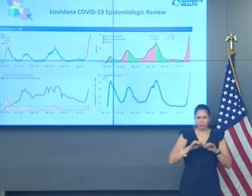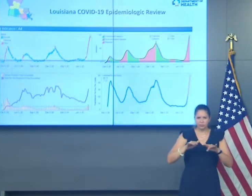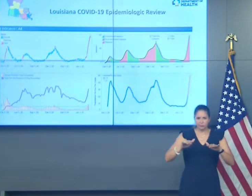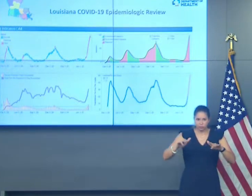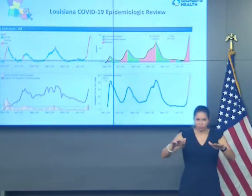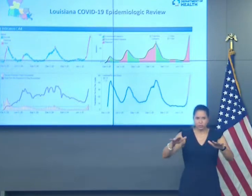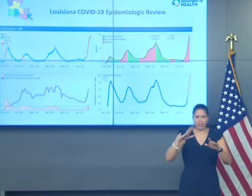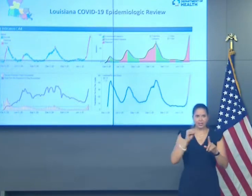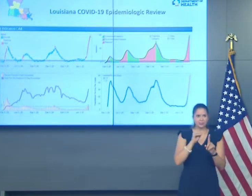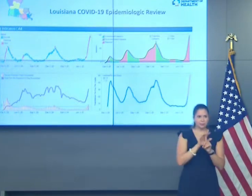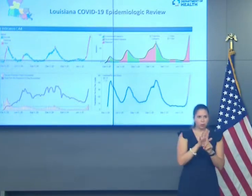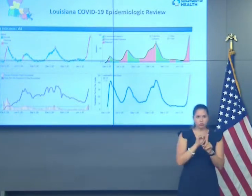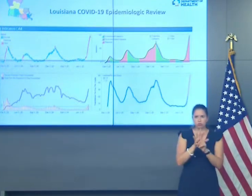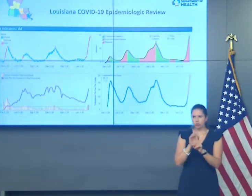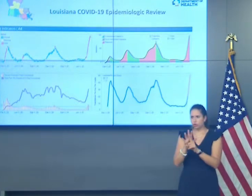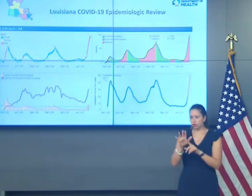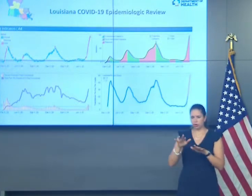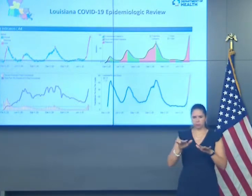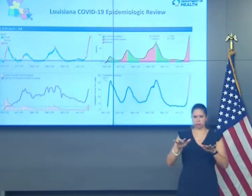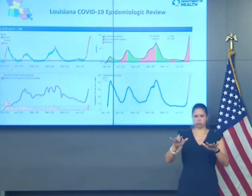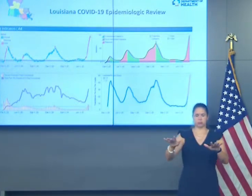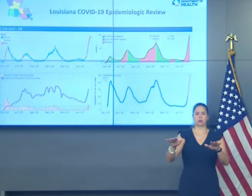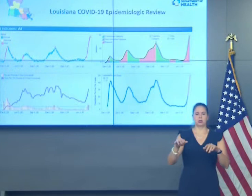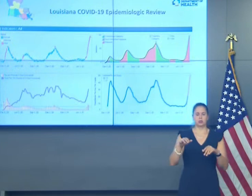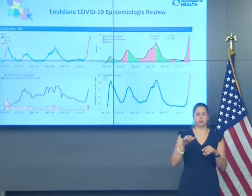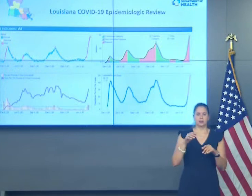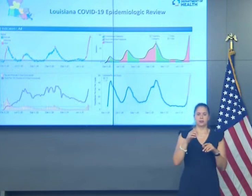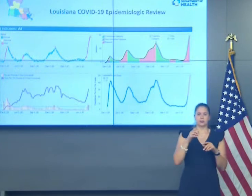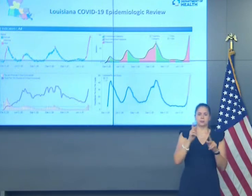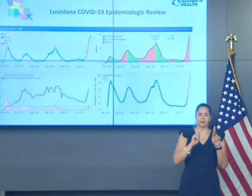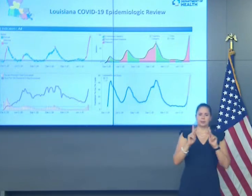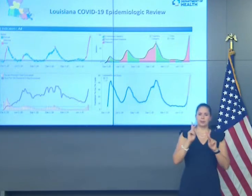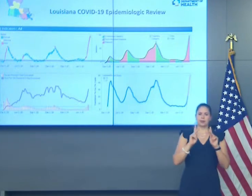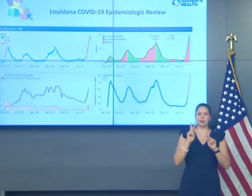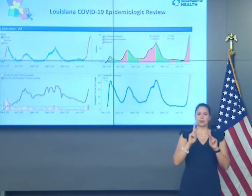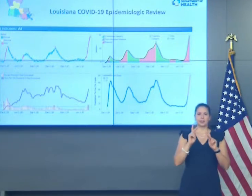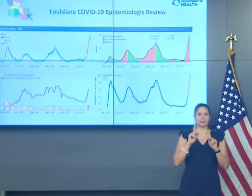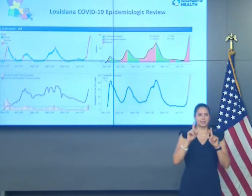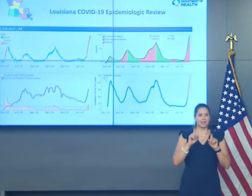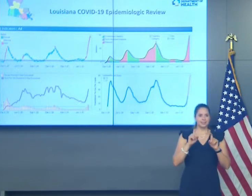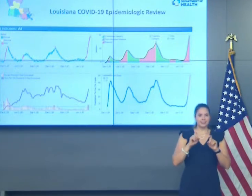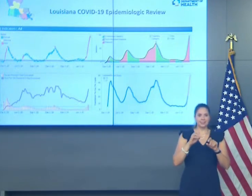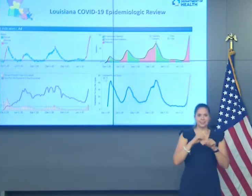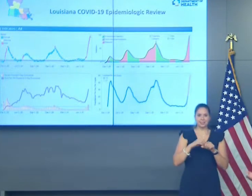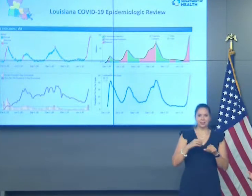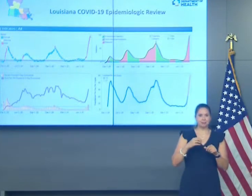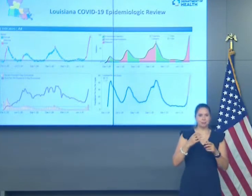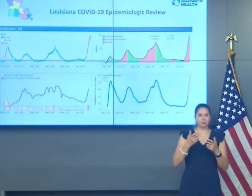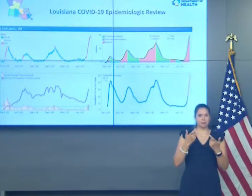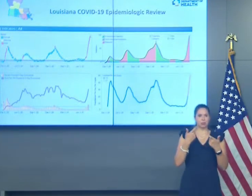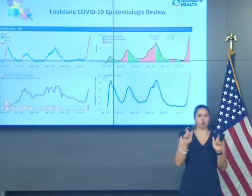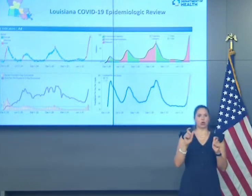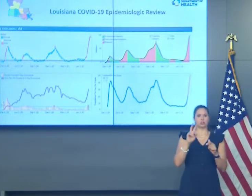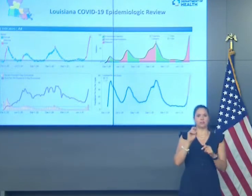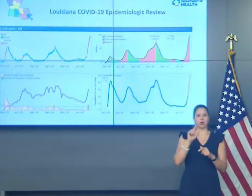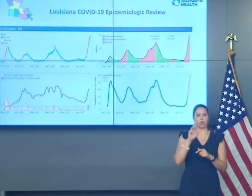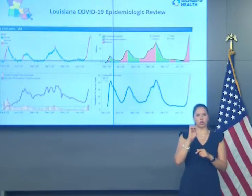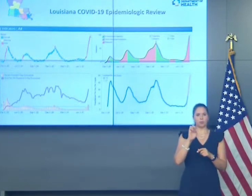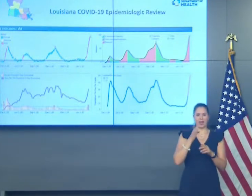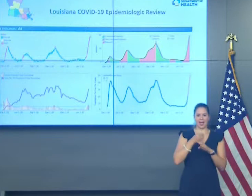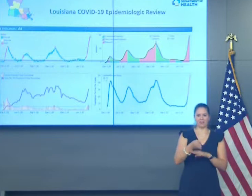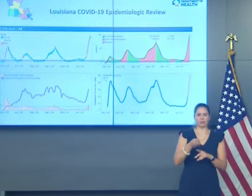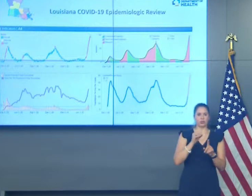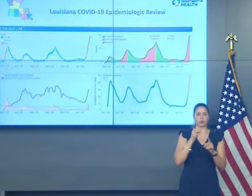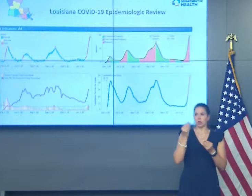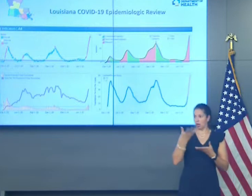given the amount of exposure that is happening. And people are getting tested in high volumes after being told they were exposed.